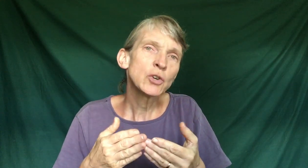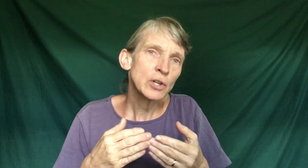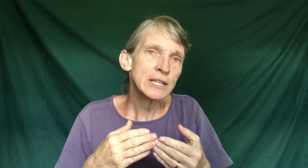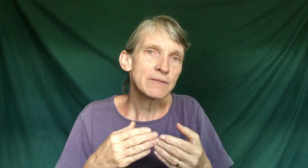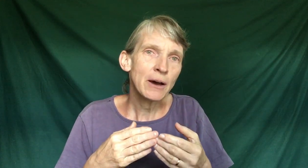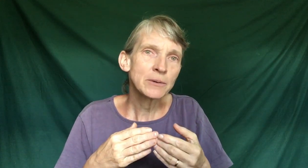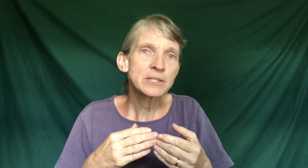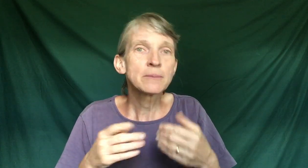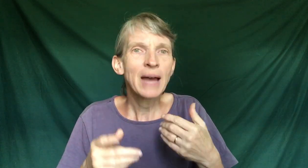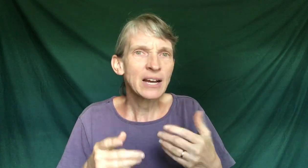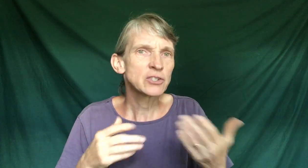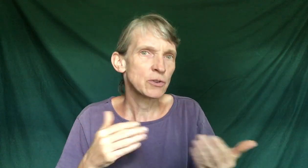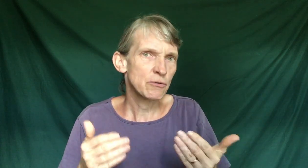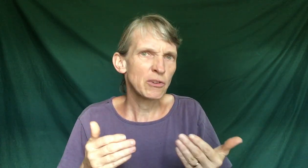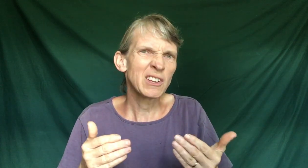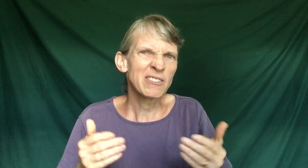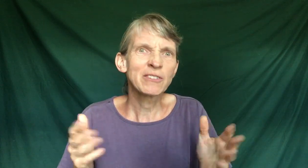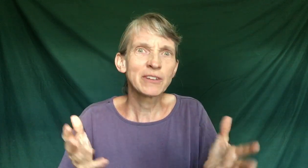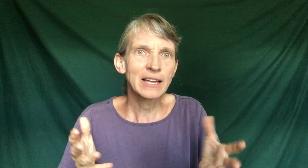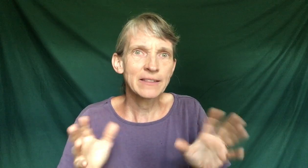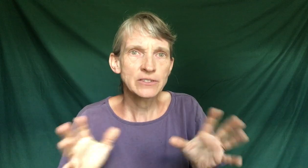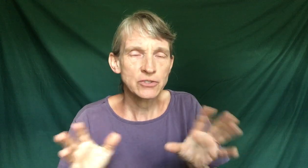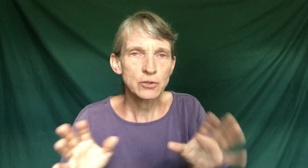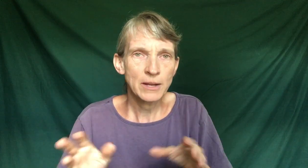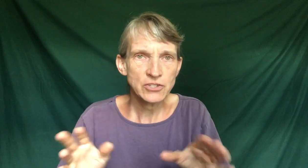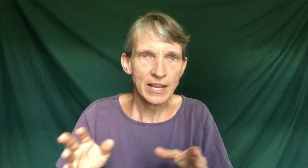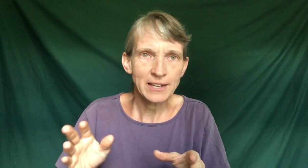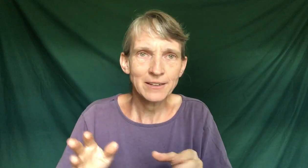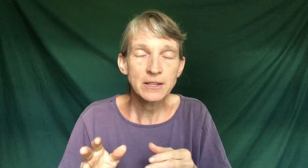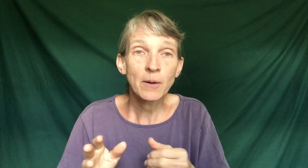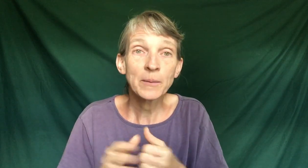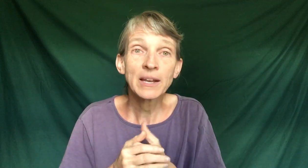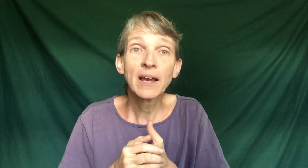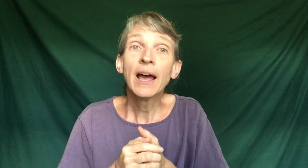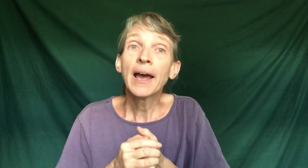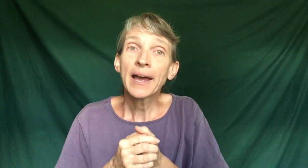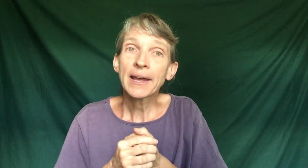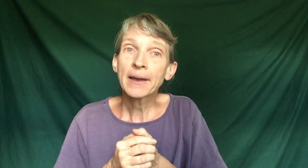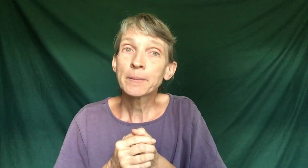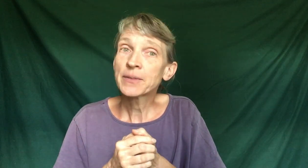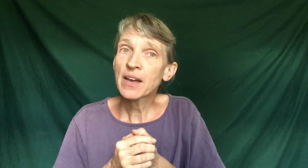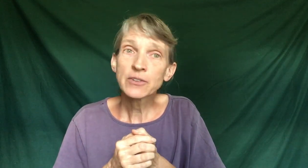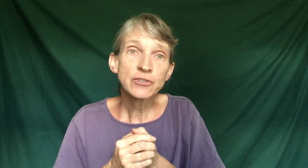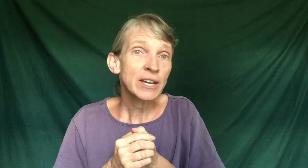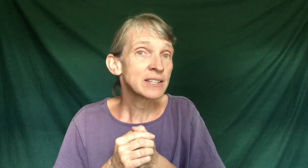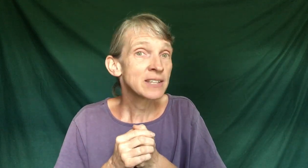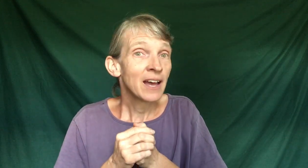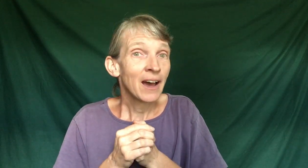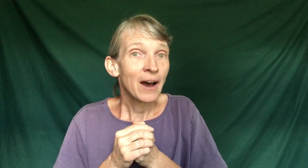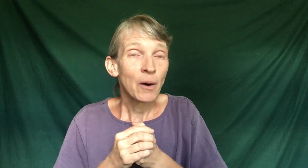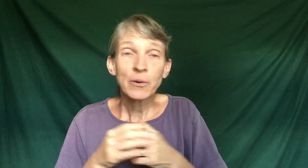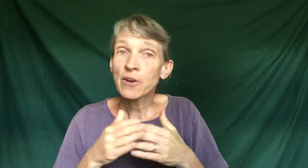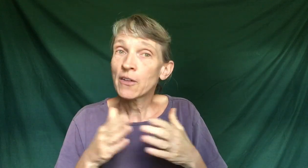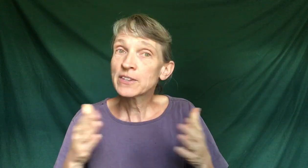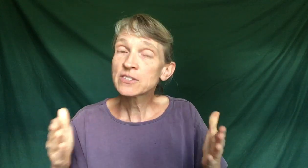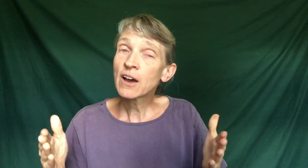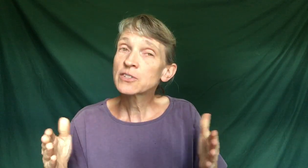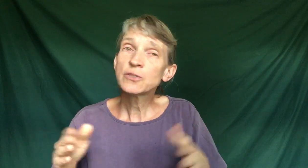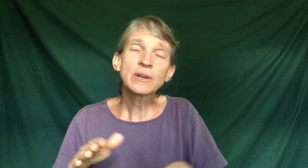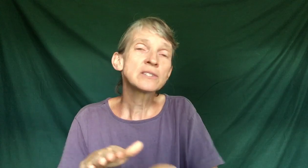could leave out the bags or the full if you feel like that's too much to handle at the moment. But the other trick is, with all these songs, you can